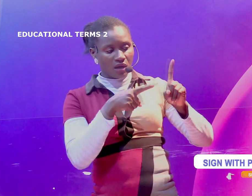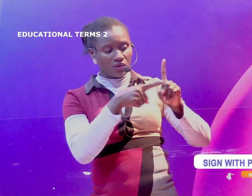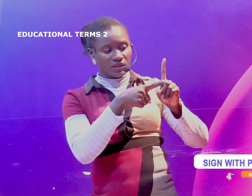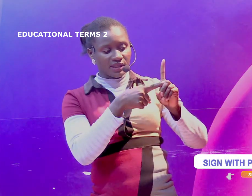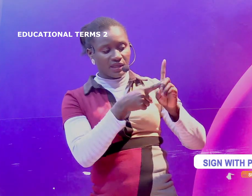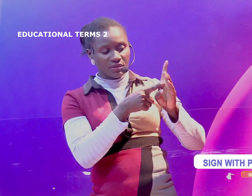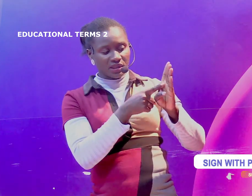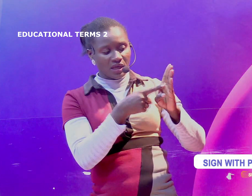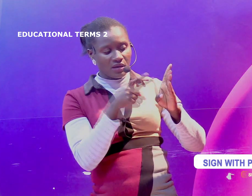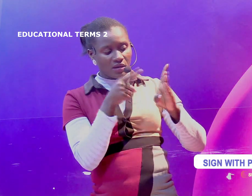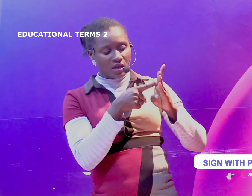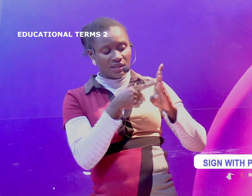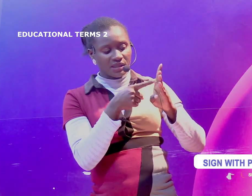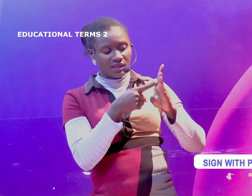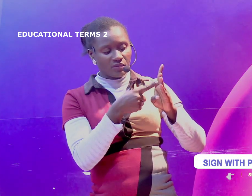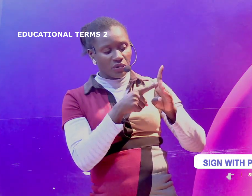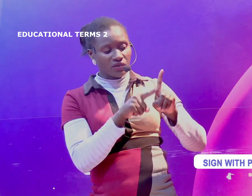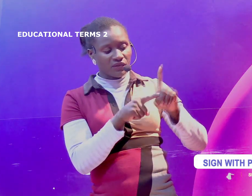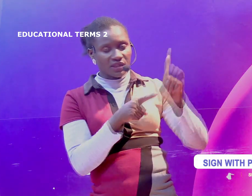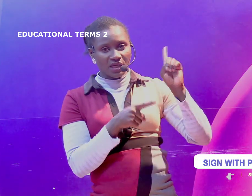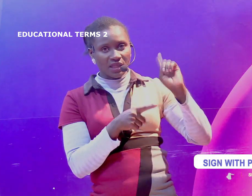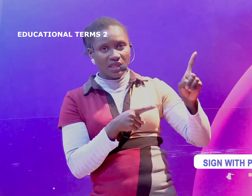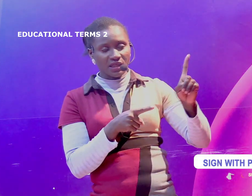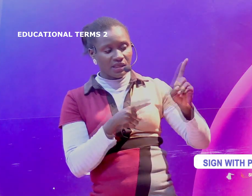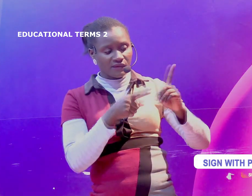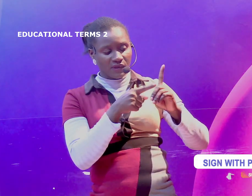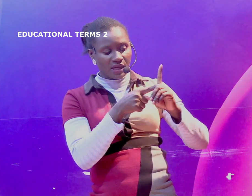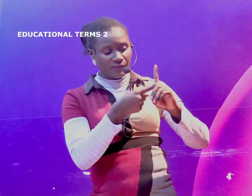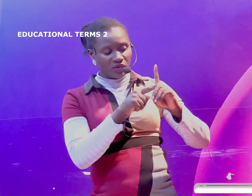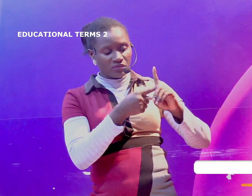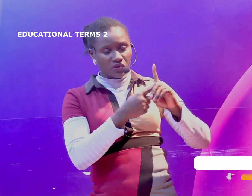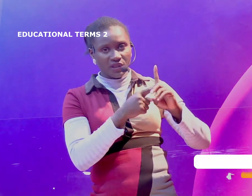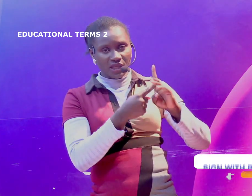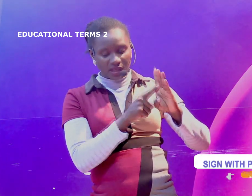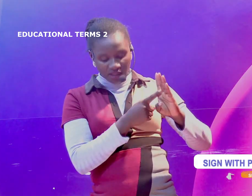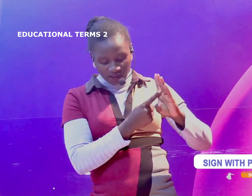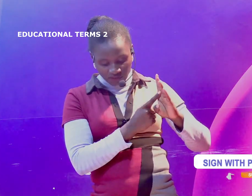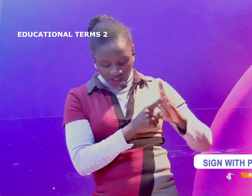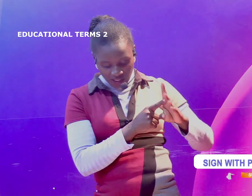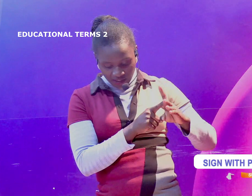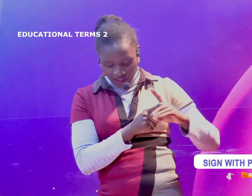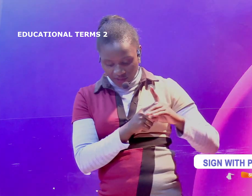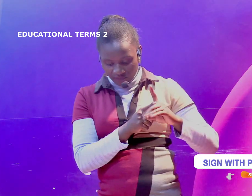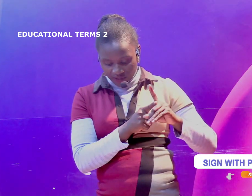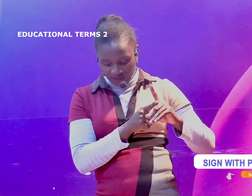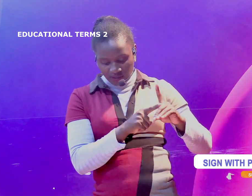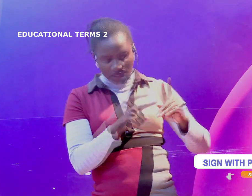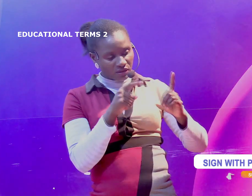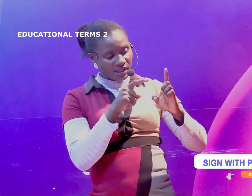just tap it here at the same point of this, the other index finger, between the index finger and the other fingers. We just tap it